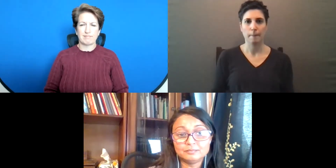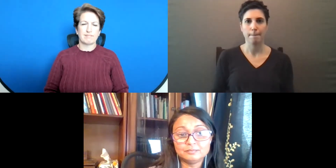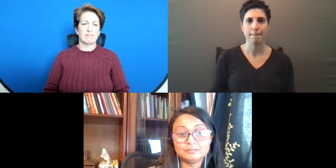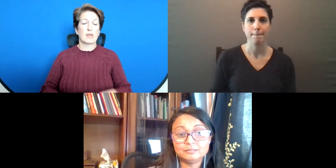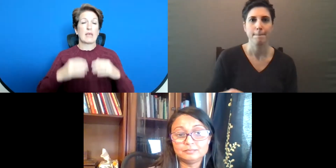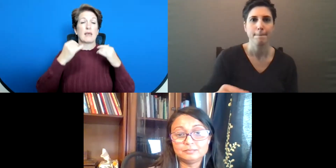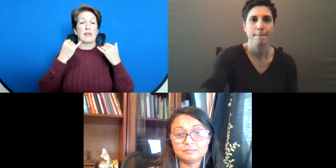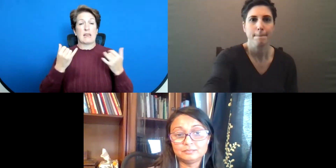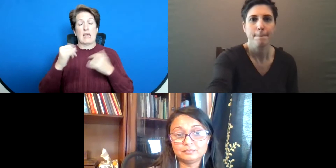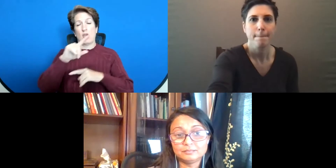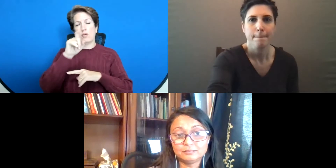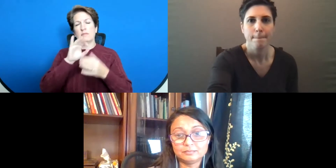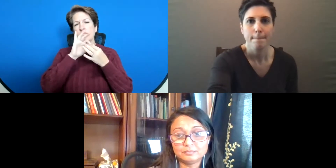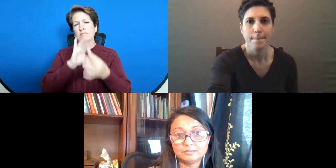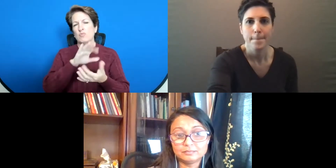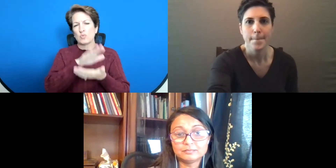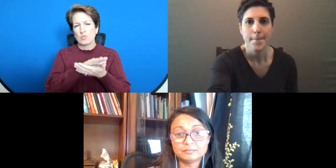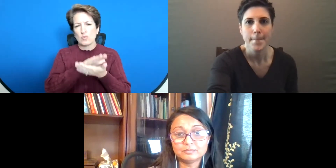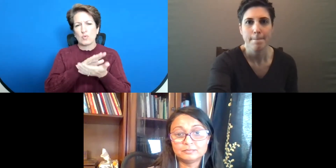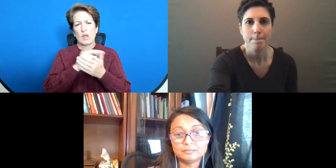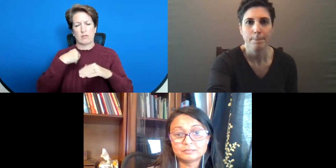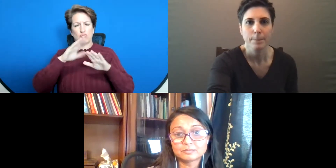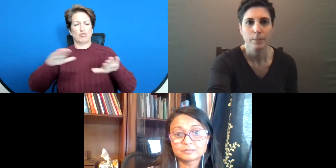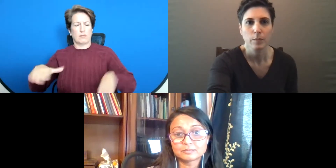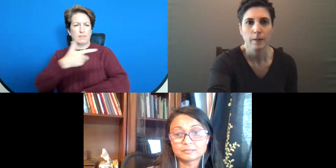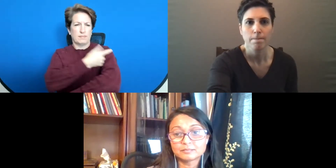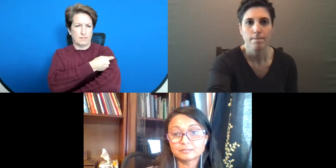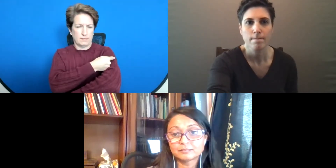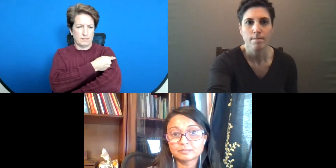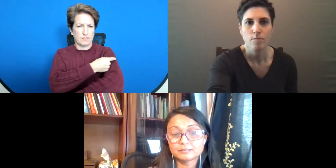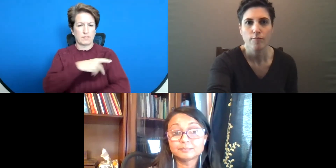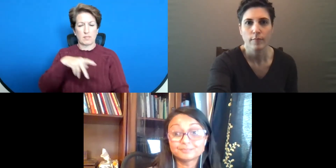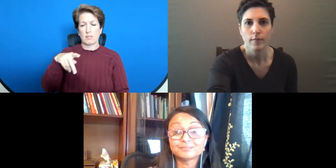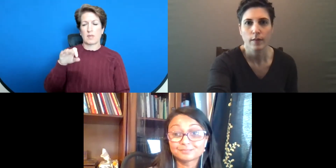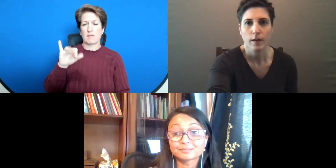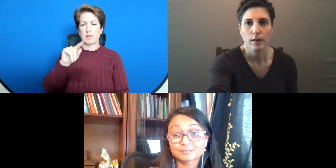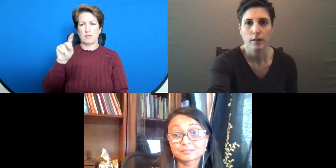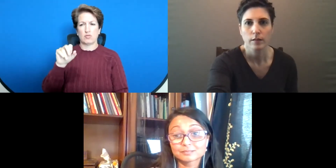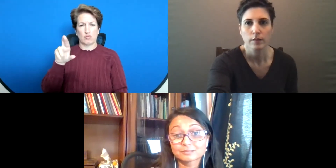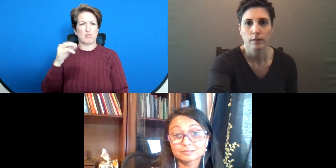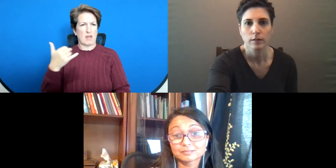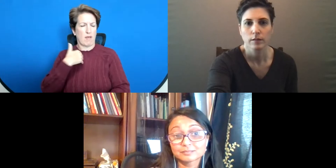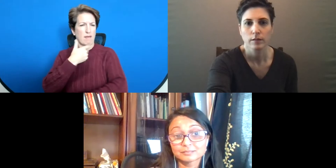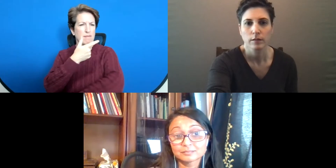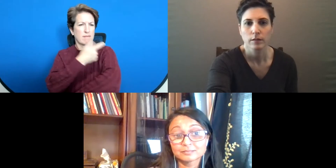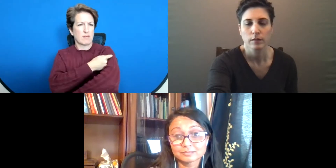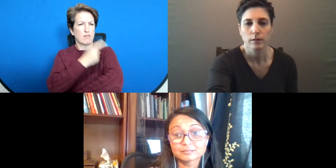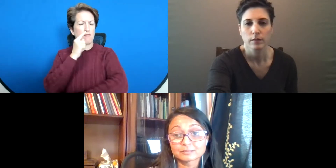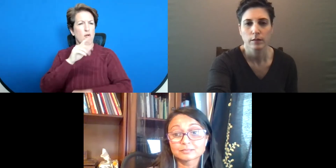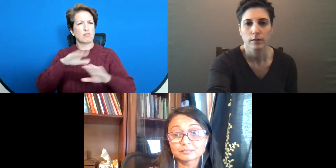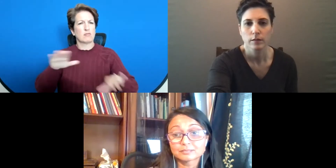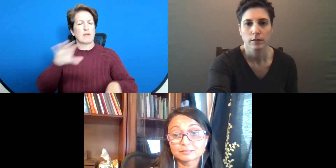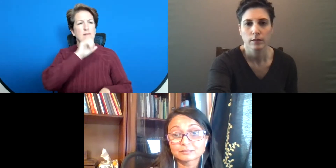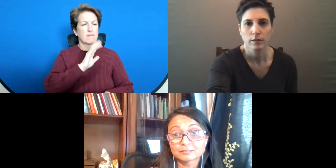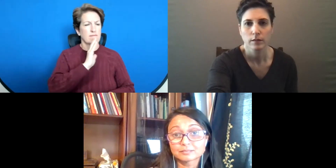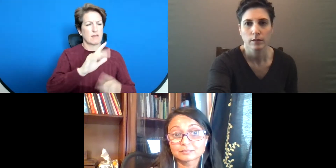schools and vaccinations for children. So Pfizer has developed a vaccine for children between the ages of 5 and 11. What do you